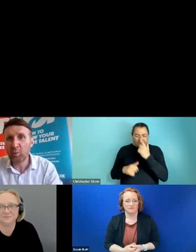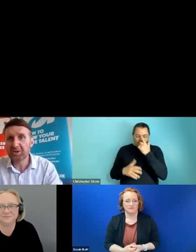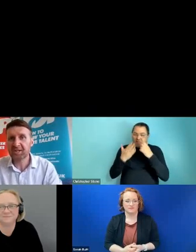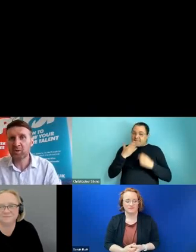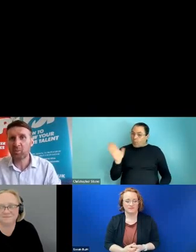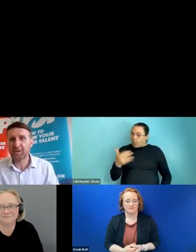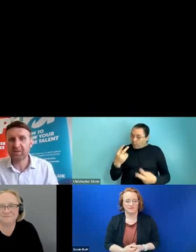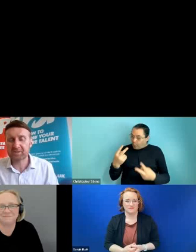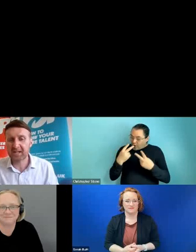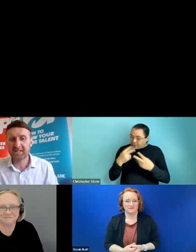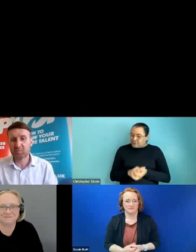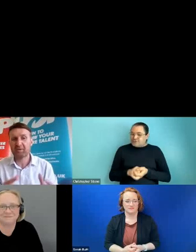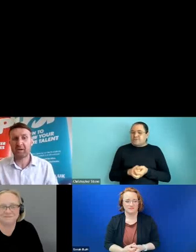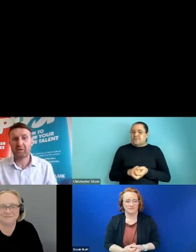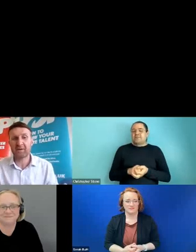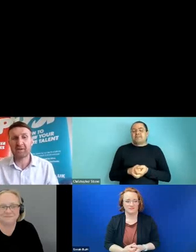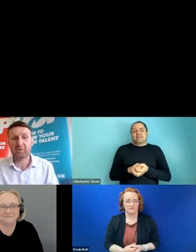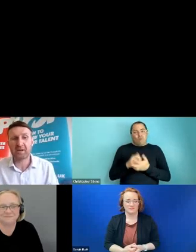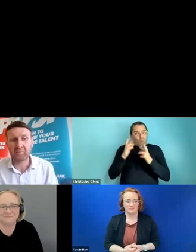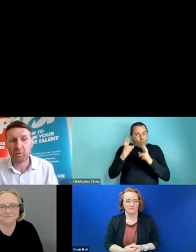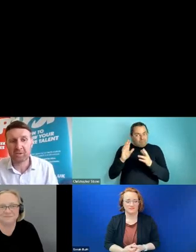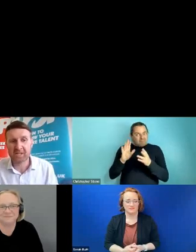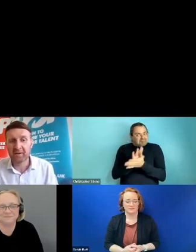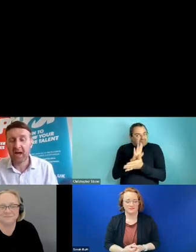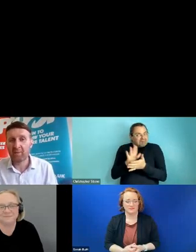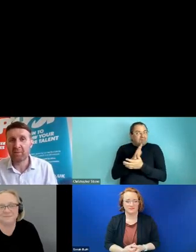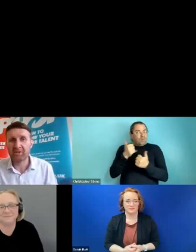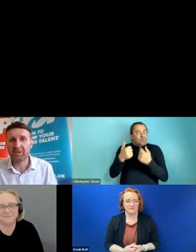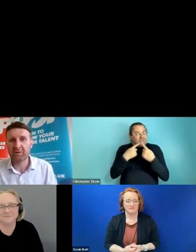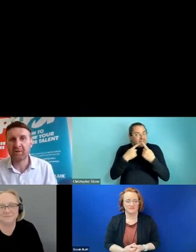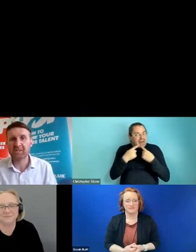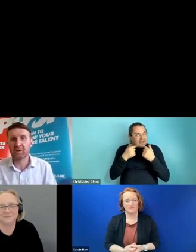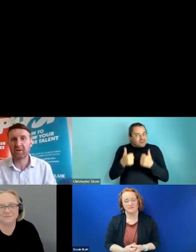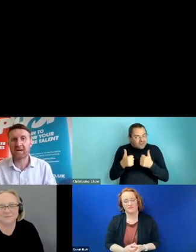everyone for watching the webinar today. So we really hope you found it really informative,